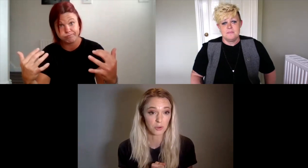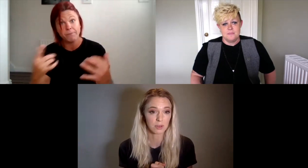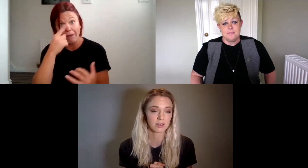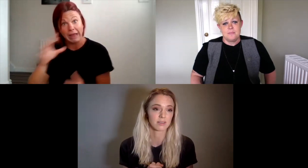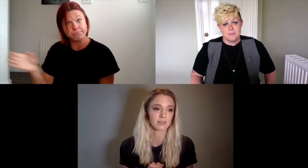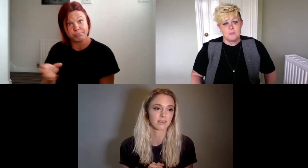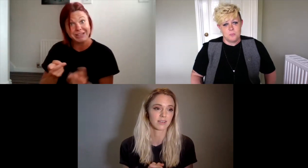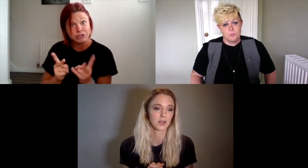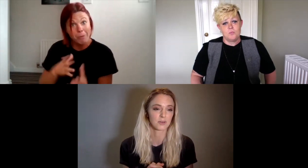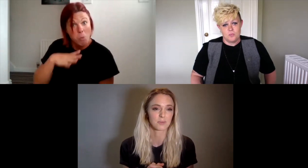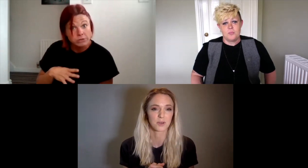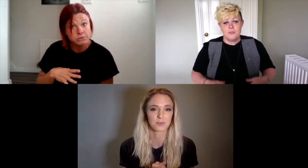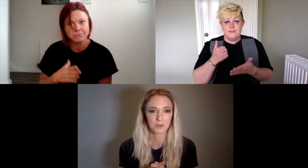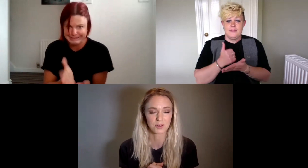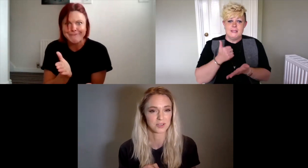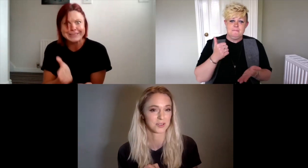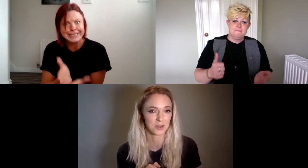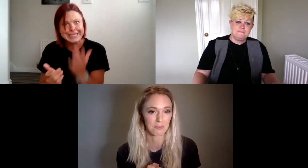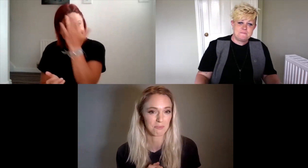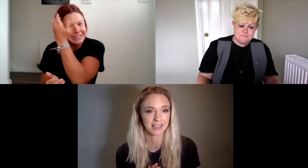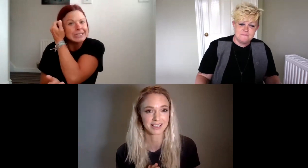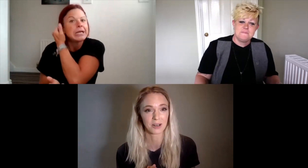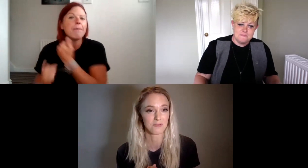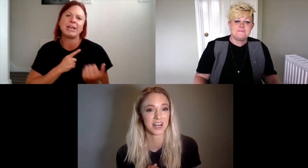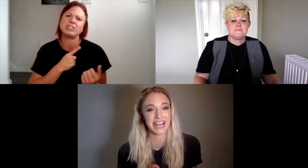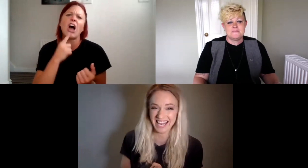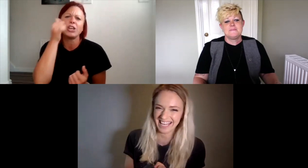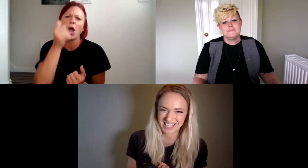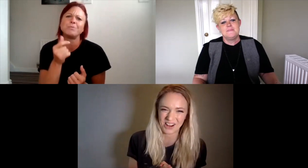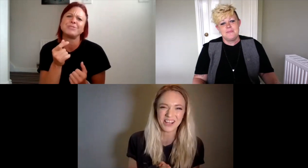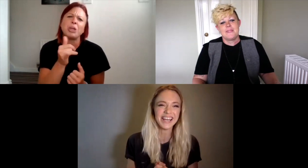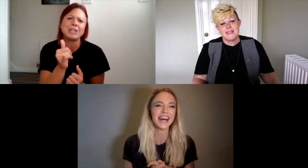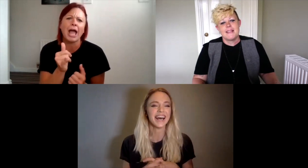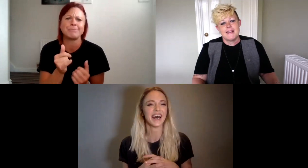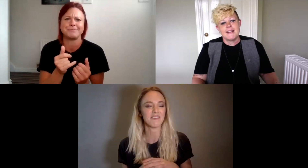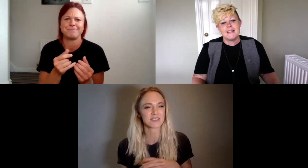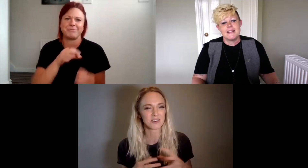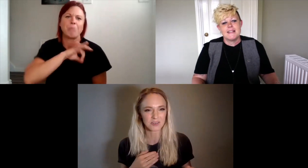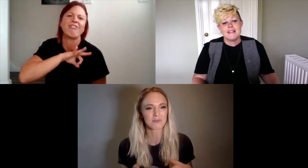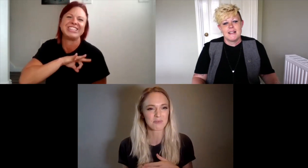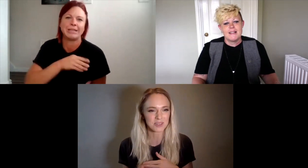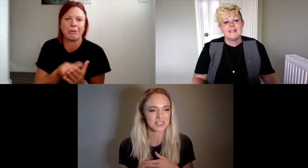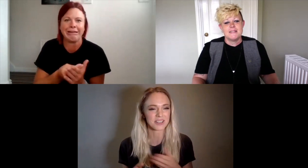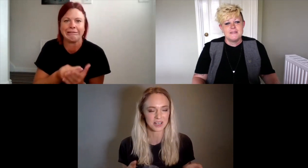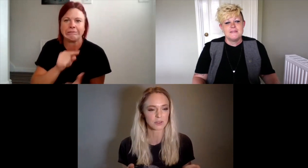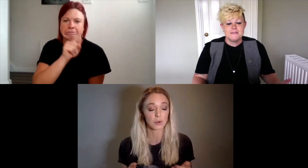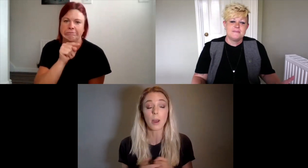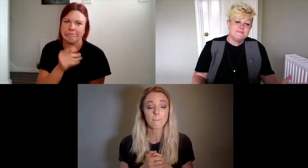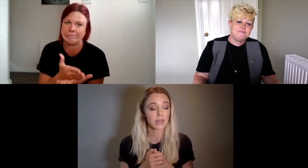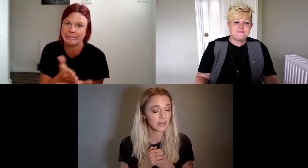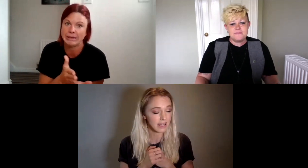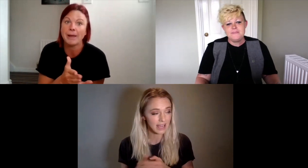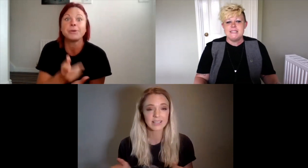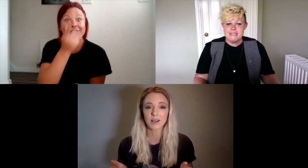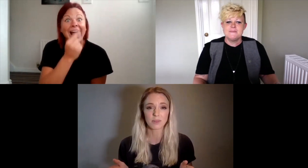show, because sometimes we musicians don't make a lot of money. So I've got to be able to do it.